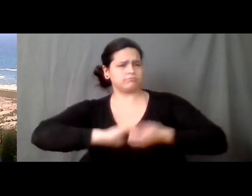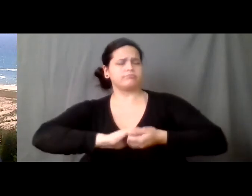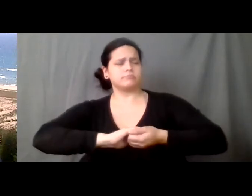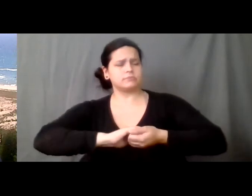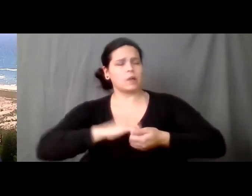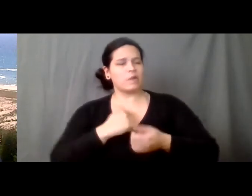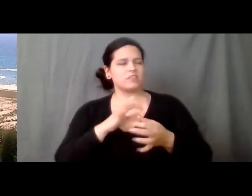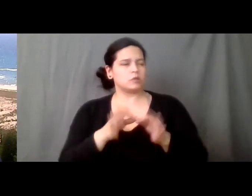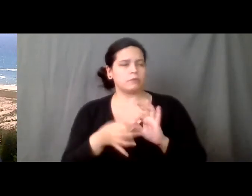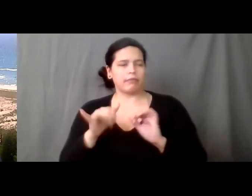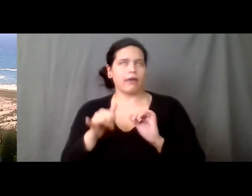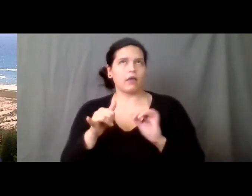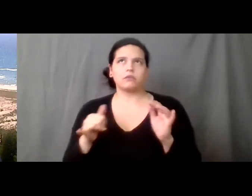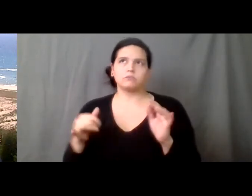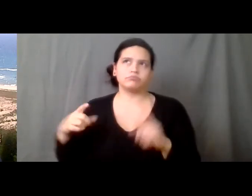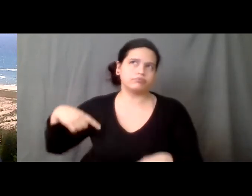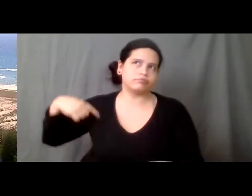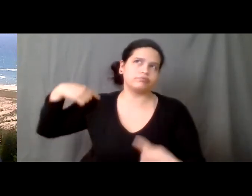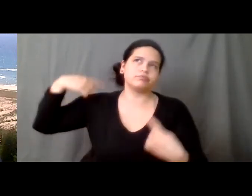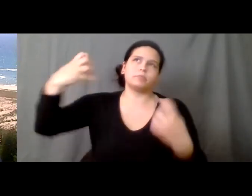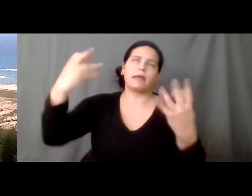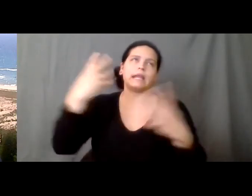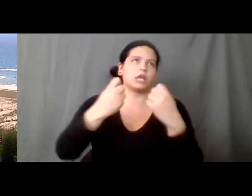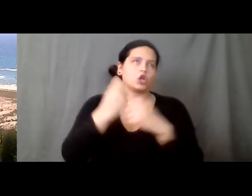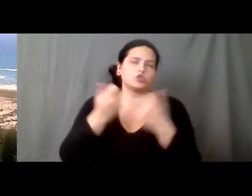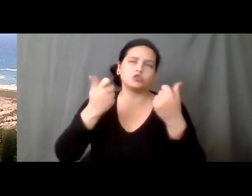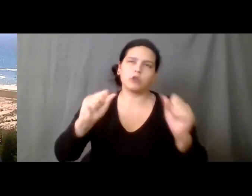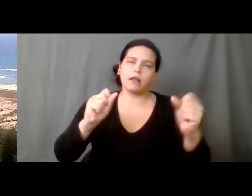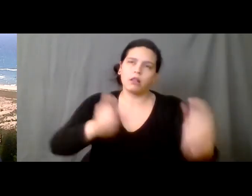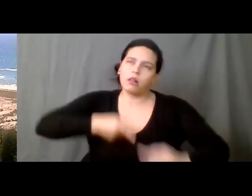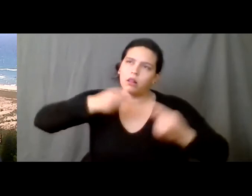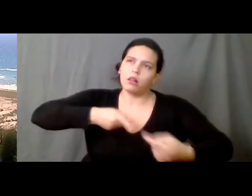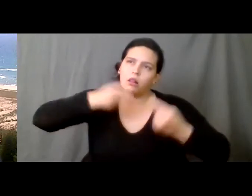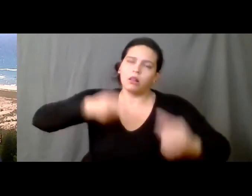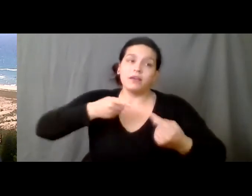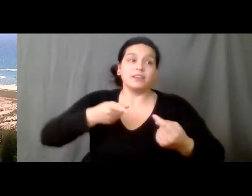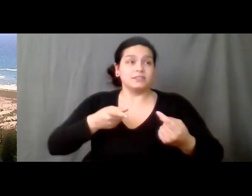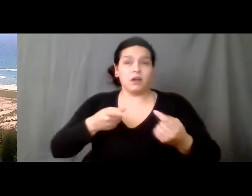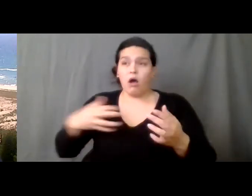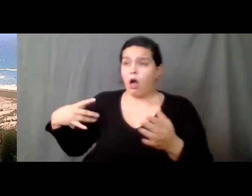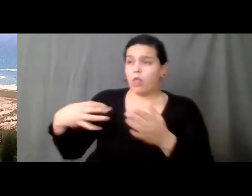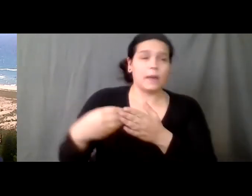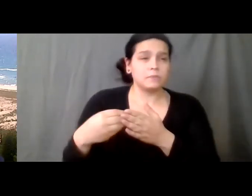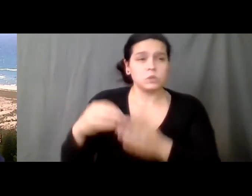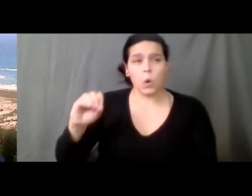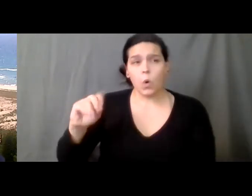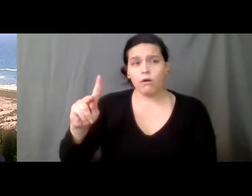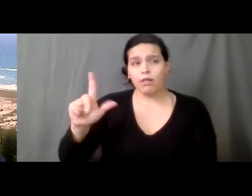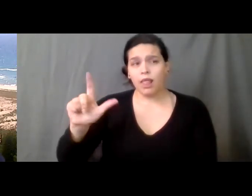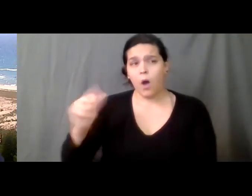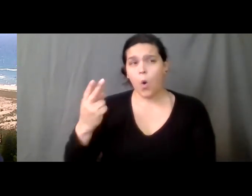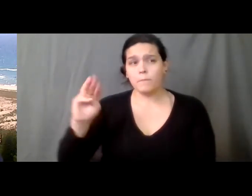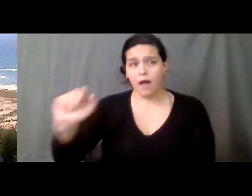cases, all the way up to the recent McGirt case that just happened in Oklahoma. These are important things for